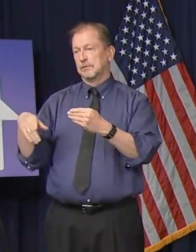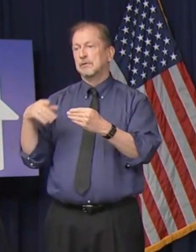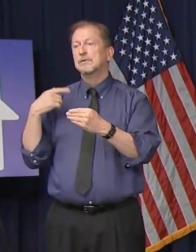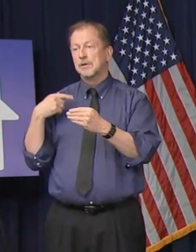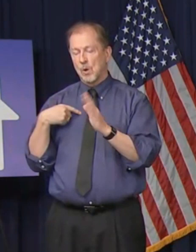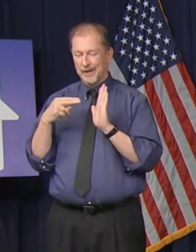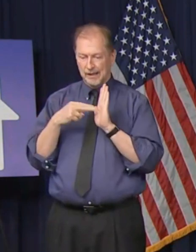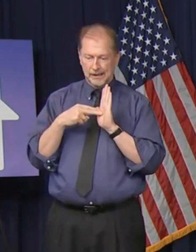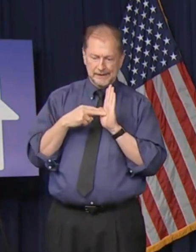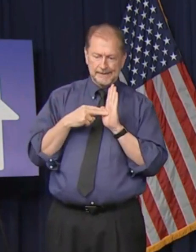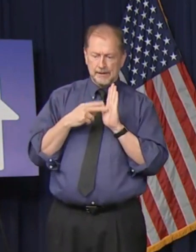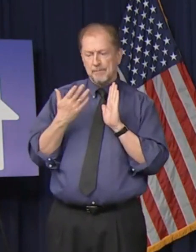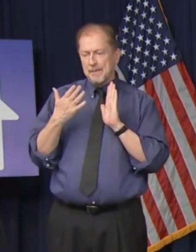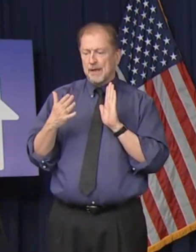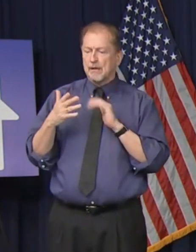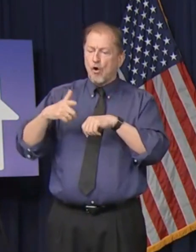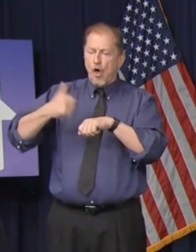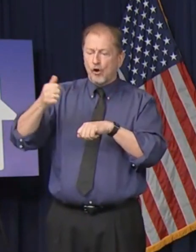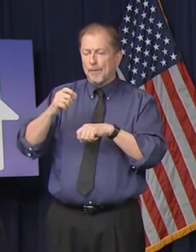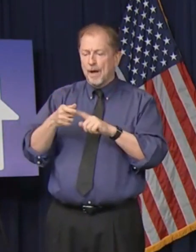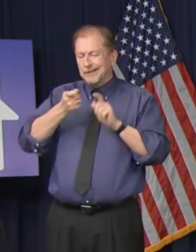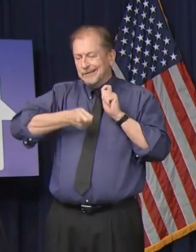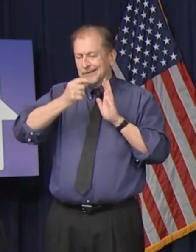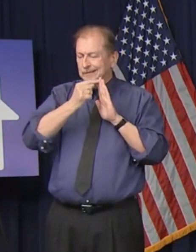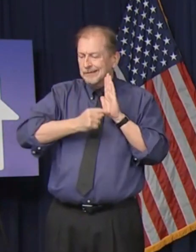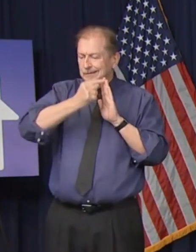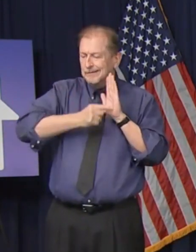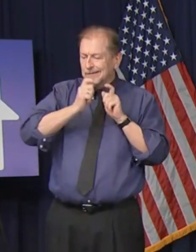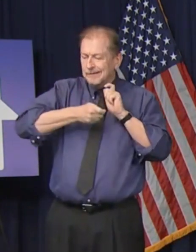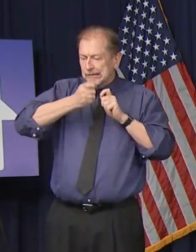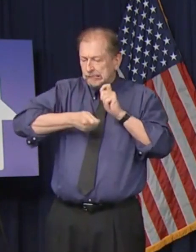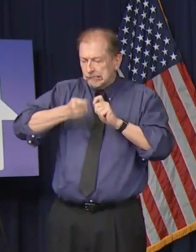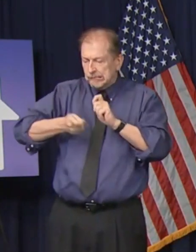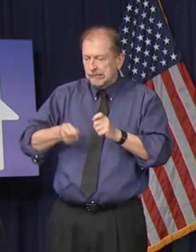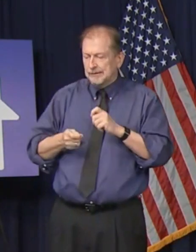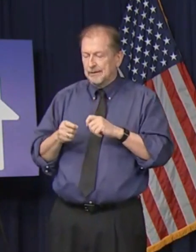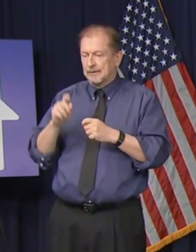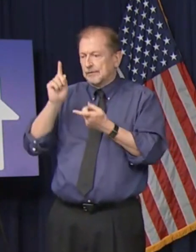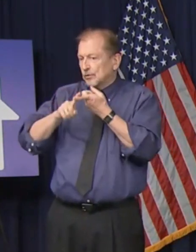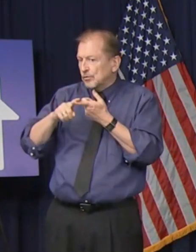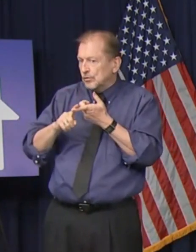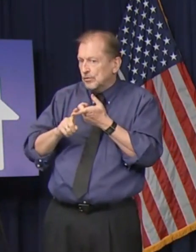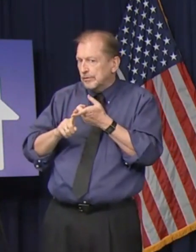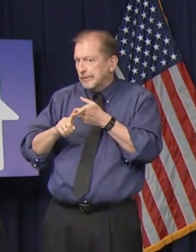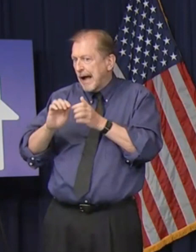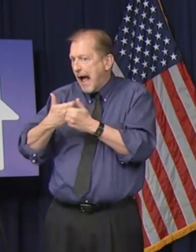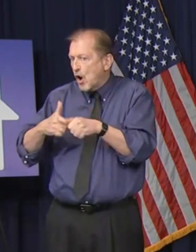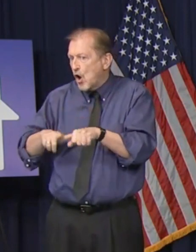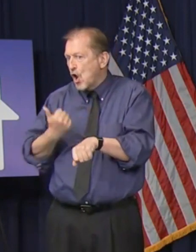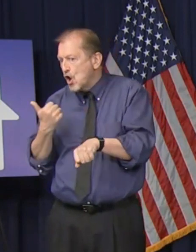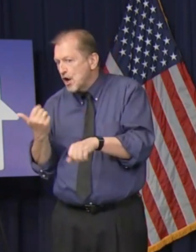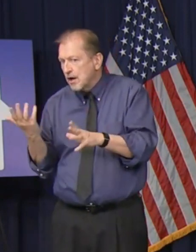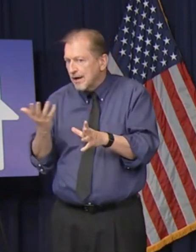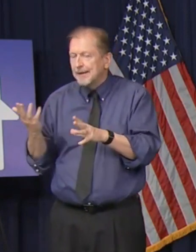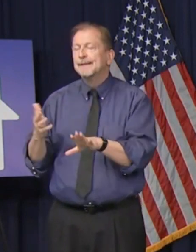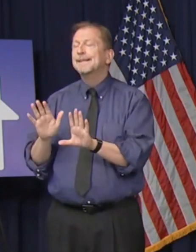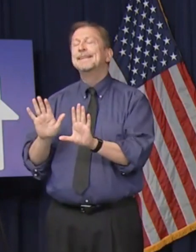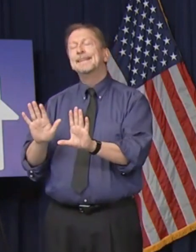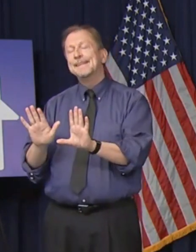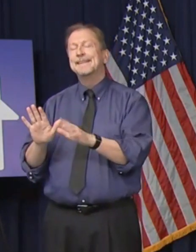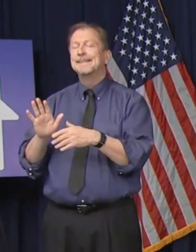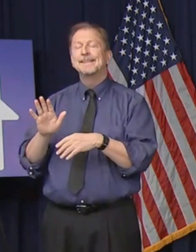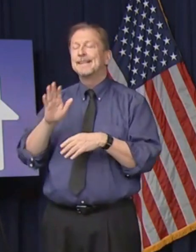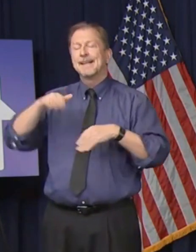extension, but I don't know. I can't tell you right now how long that extension should run. And